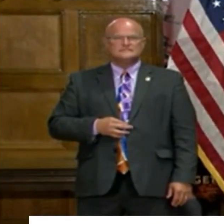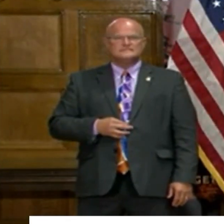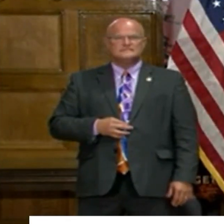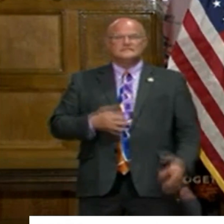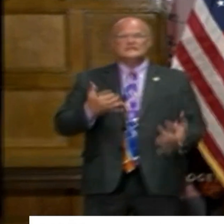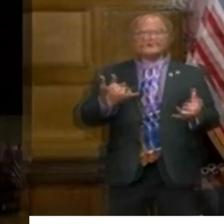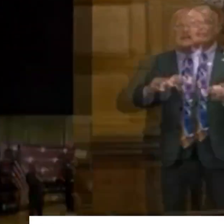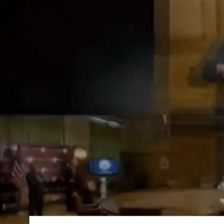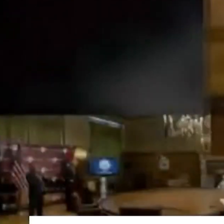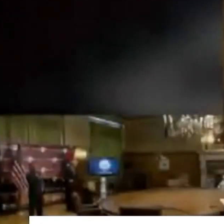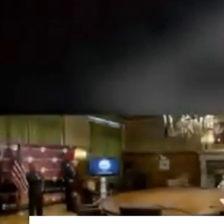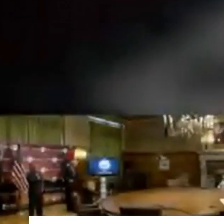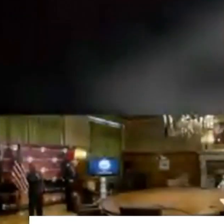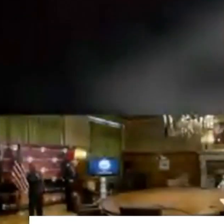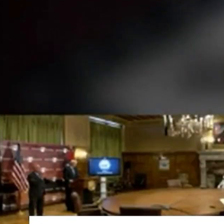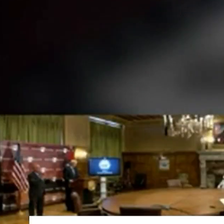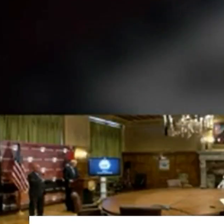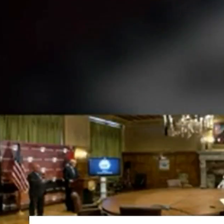With that, we'll take any questions.